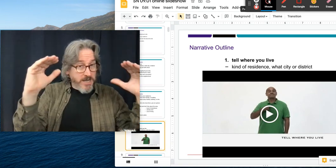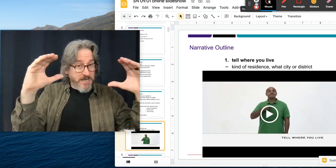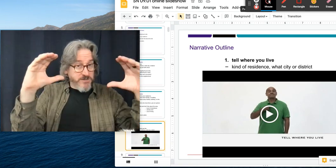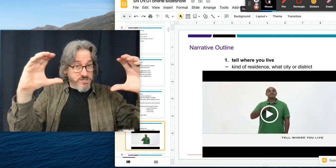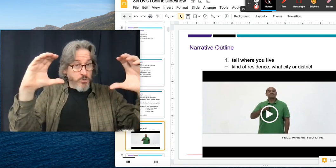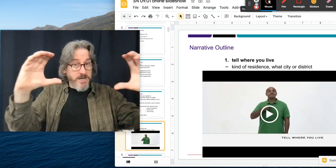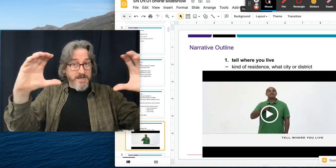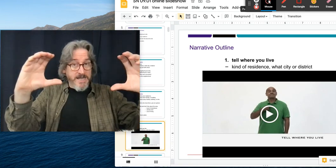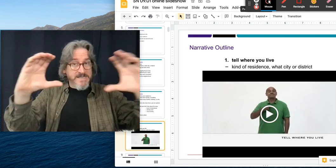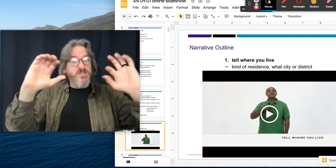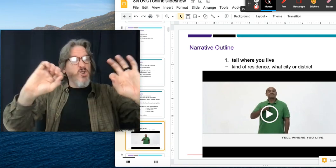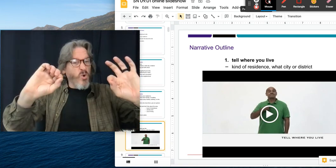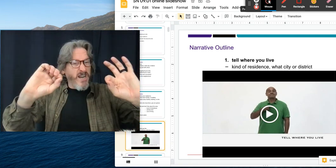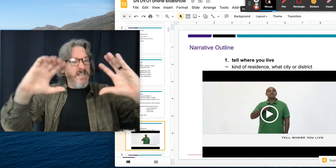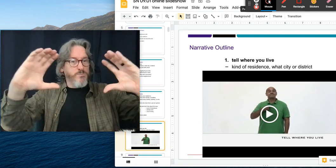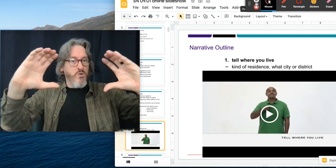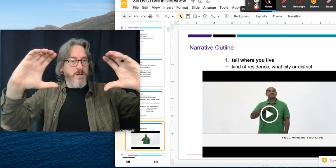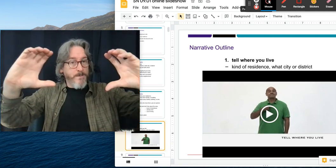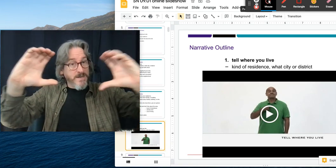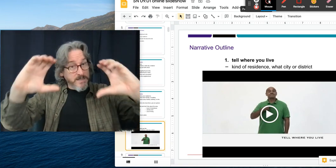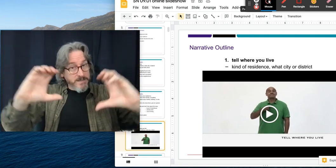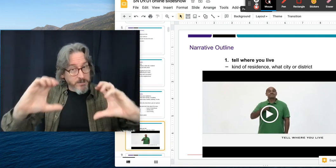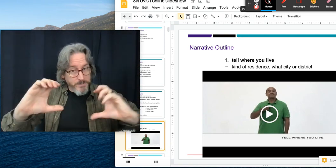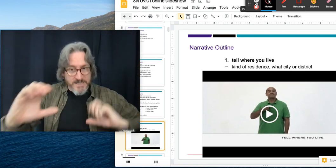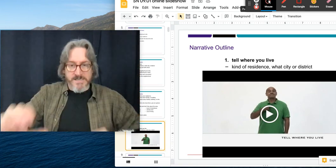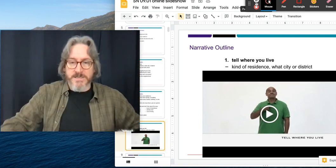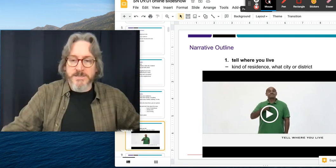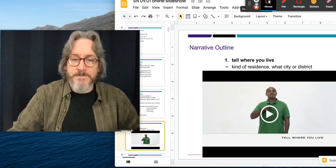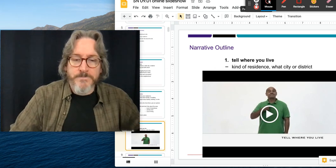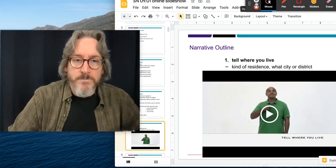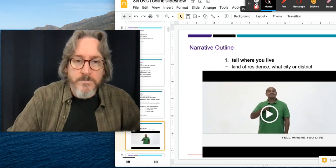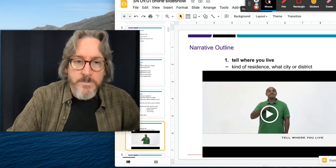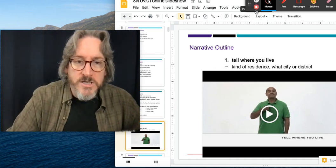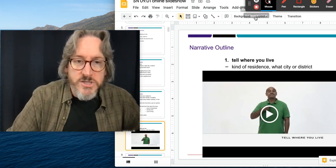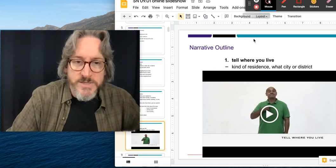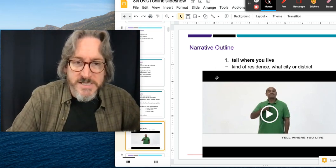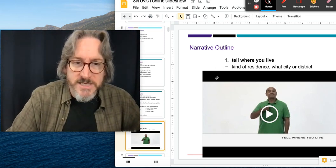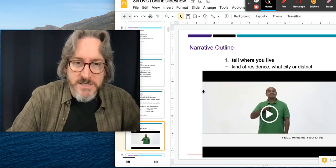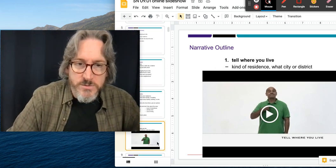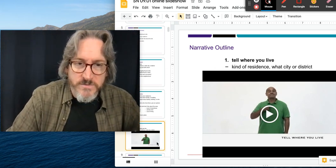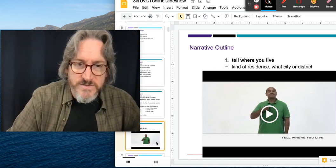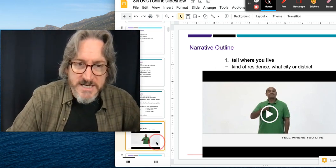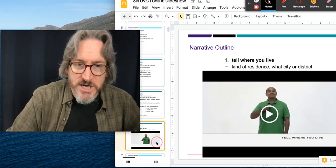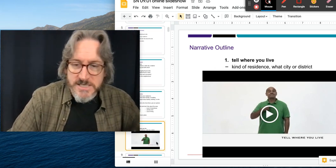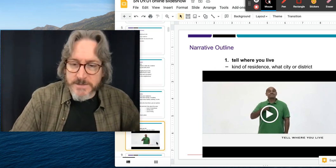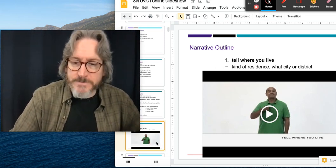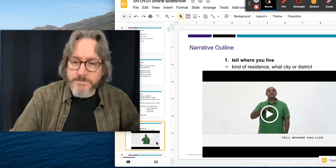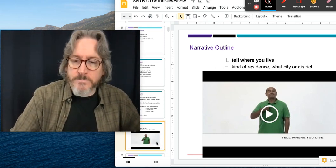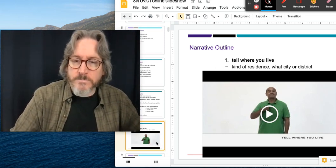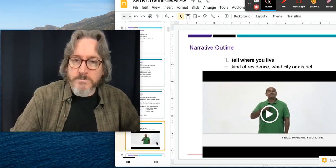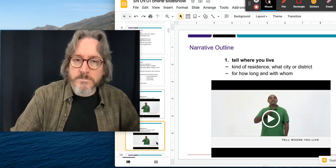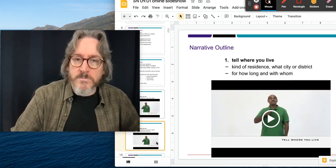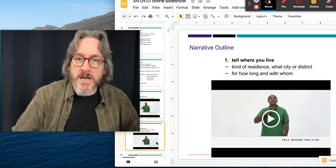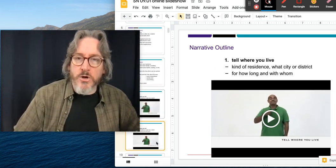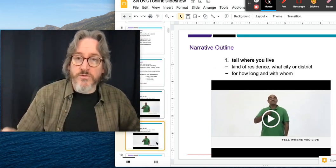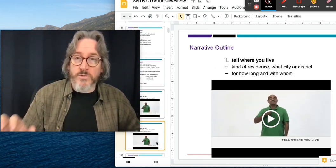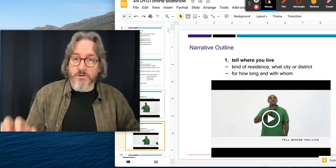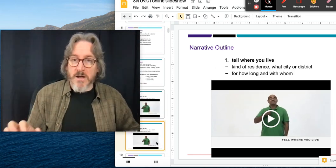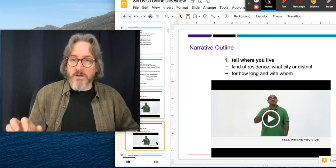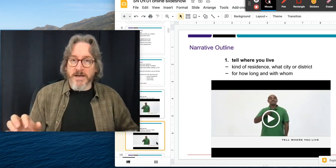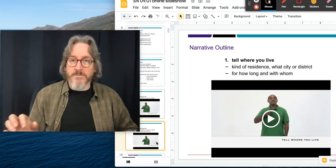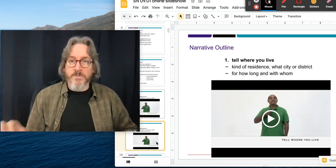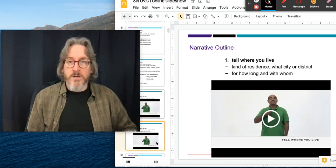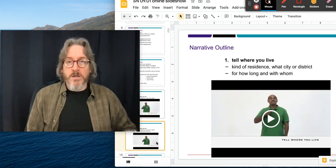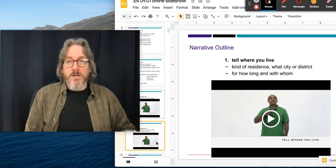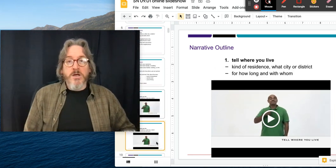and his story gets broken up into little pieces. So it's easy to sort of digest and go through